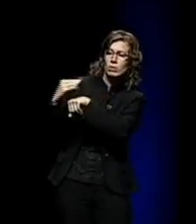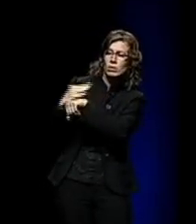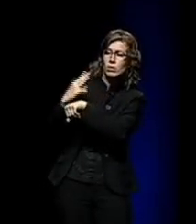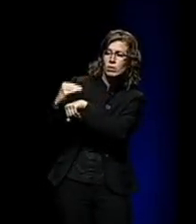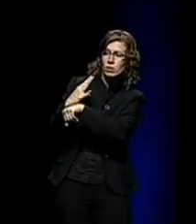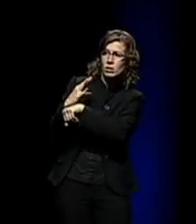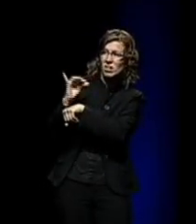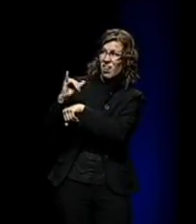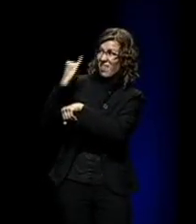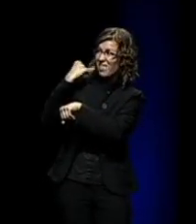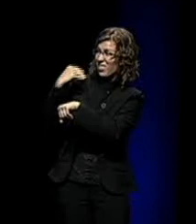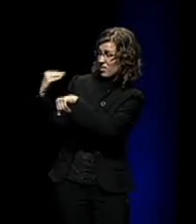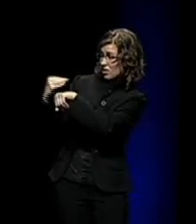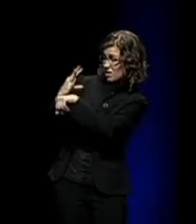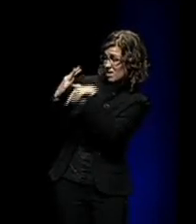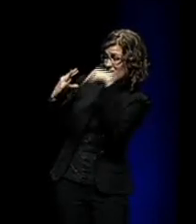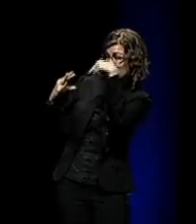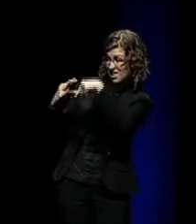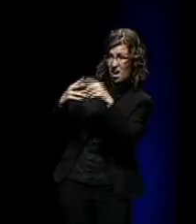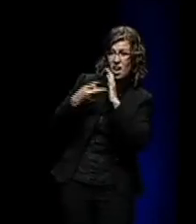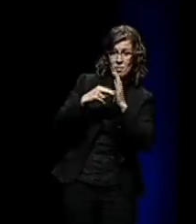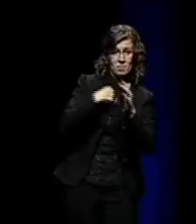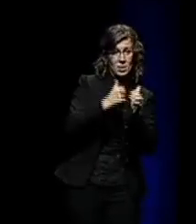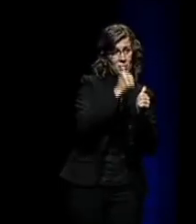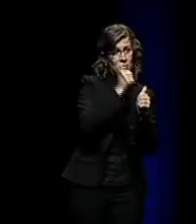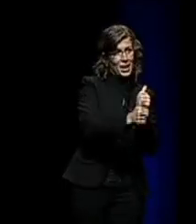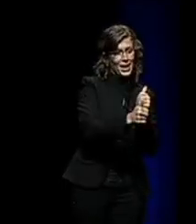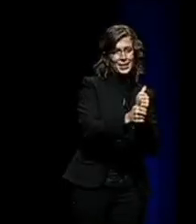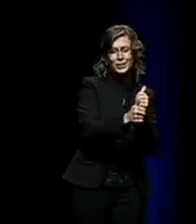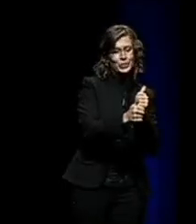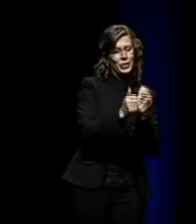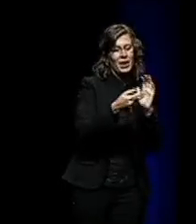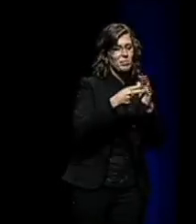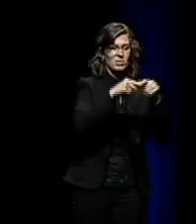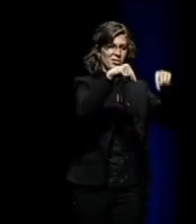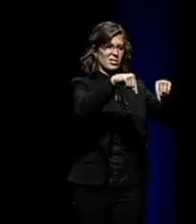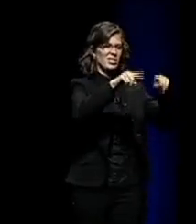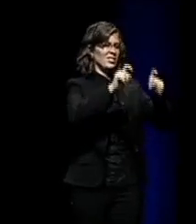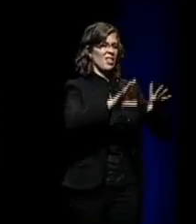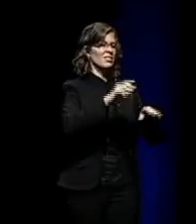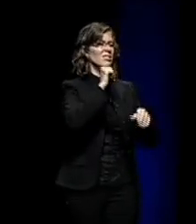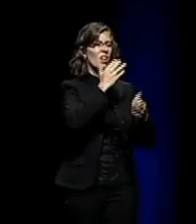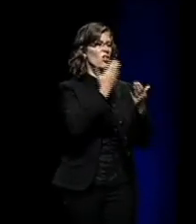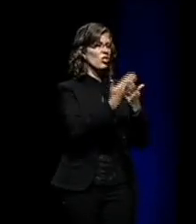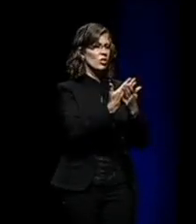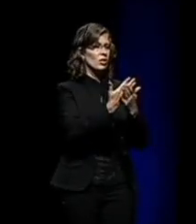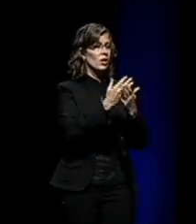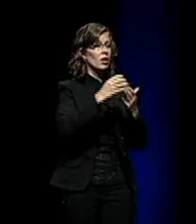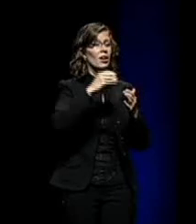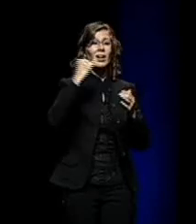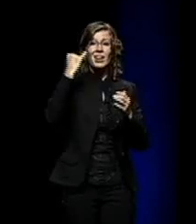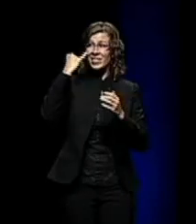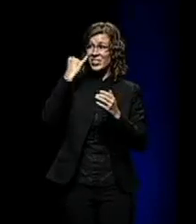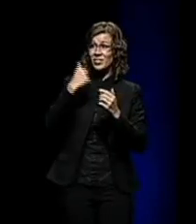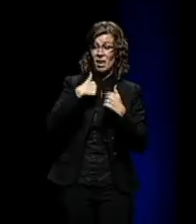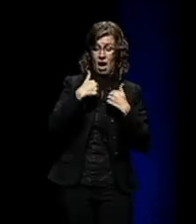test to begin with. A good test is not coachable. You either have the skill or you don't have the skill and coaching isn't going to help you.